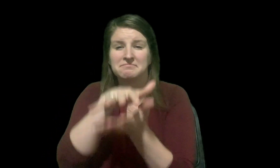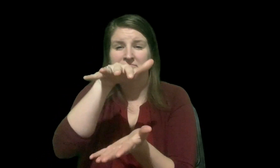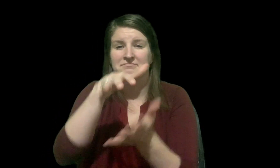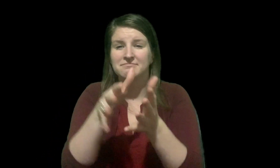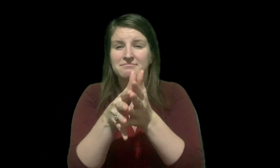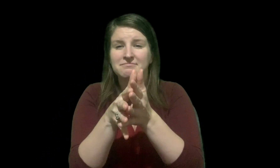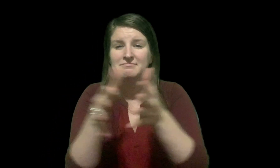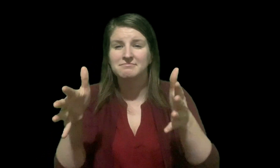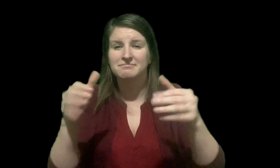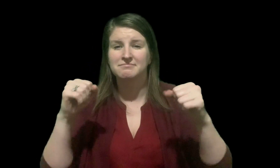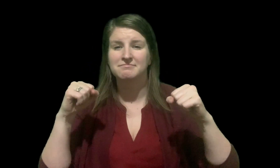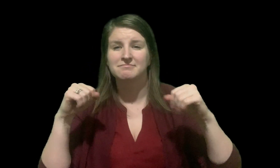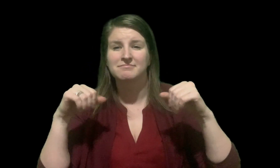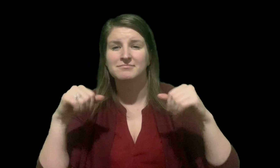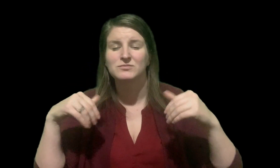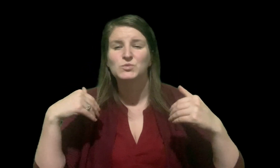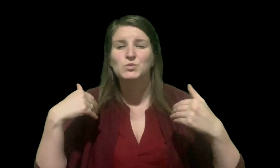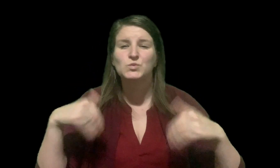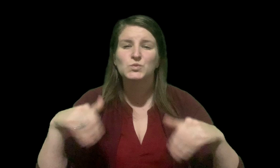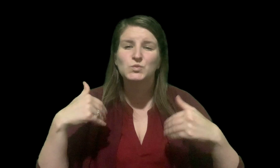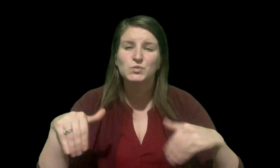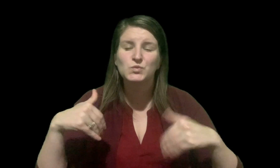ASL is a 3D language.